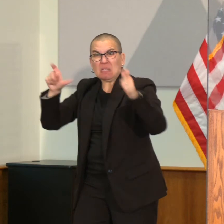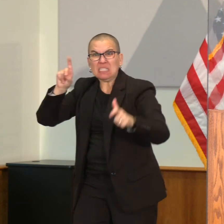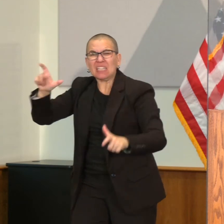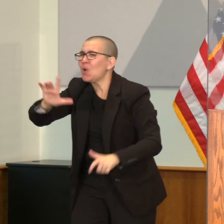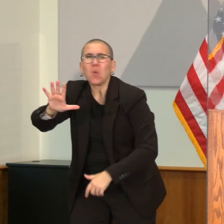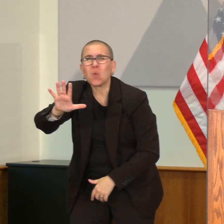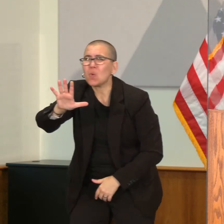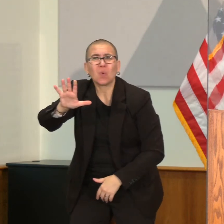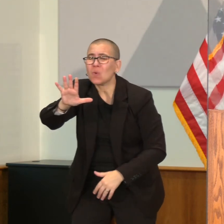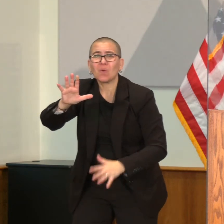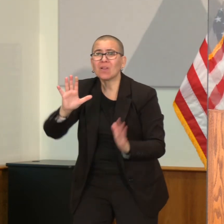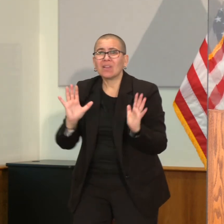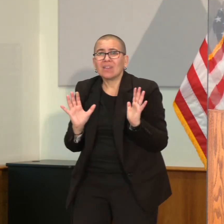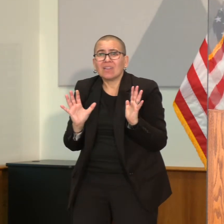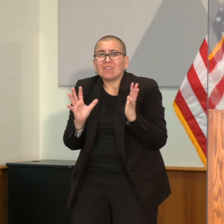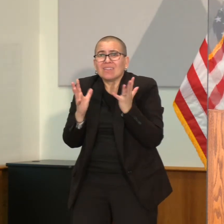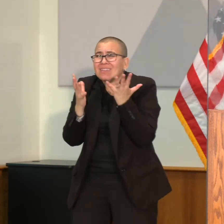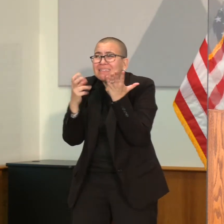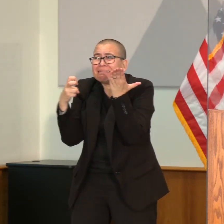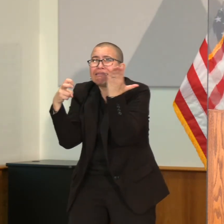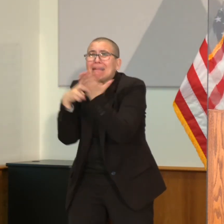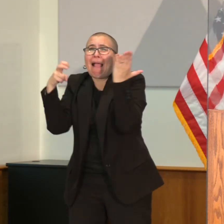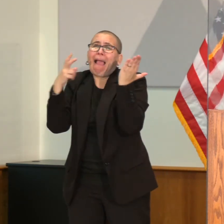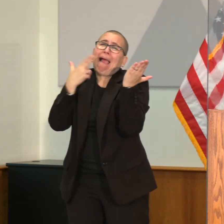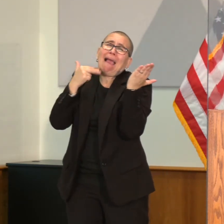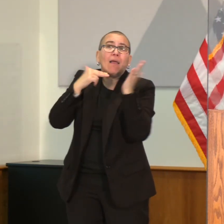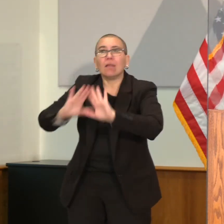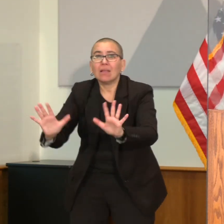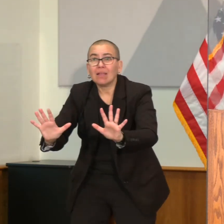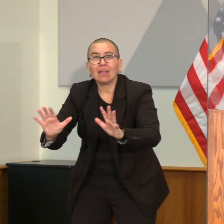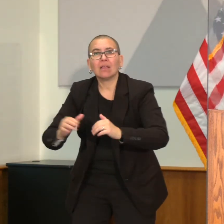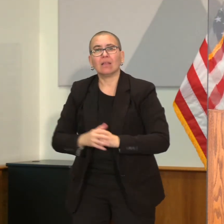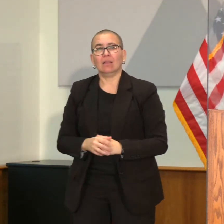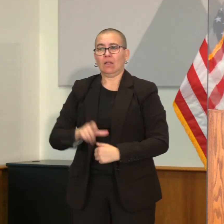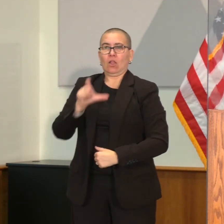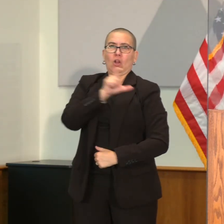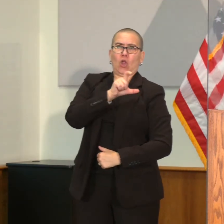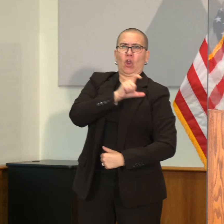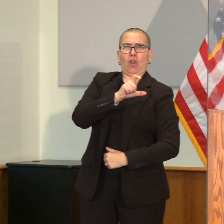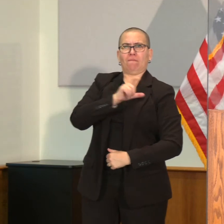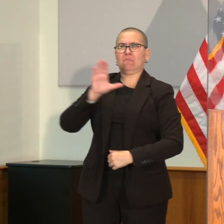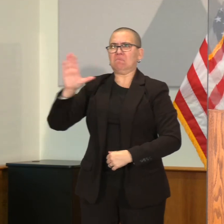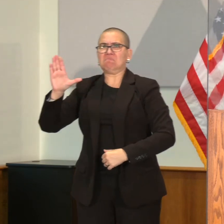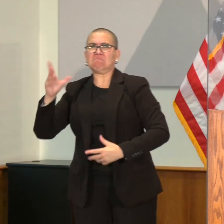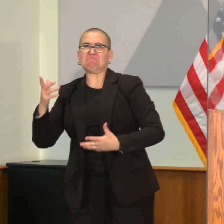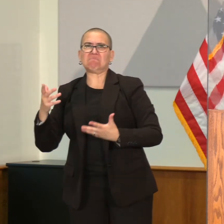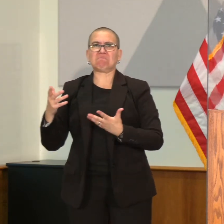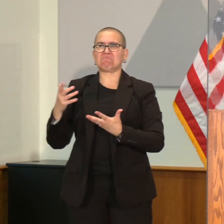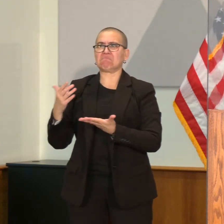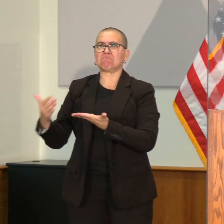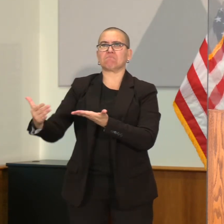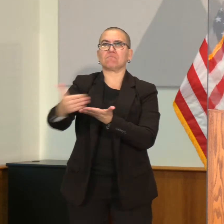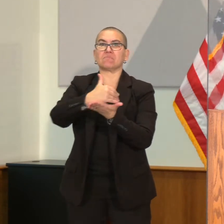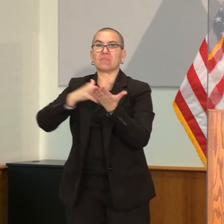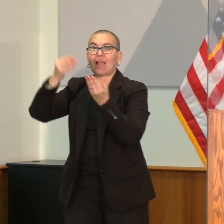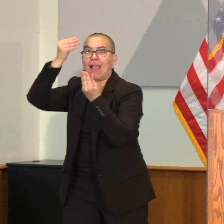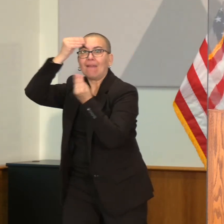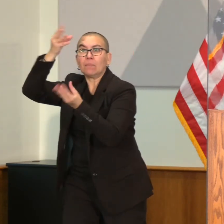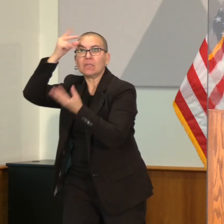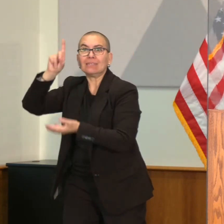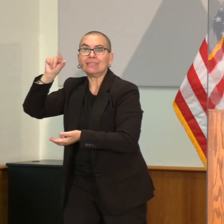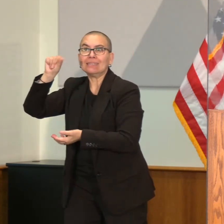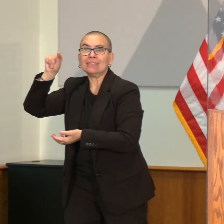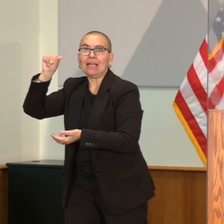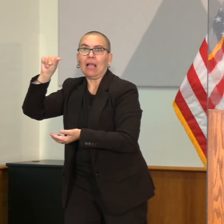We have found common ground with law enforcement or collecting data on bad officers so we can remove these bad